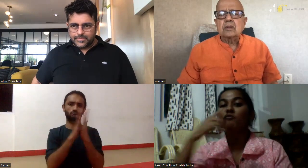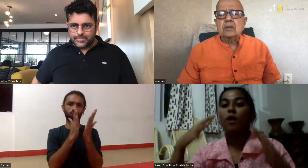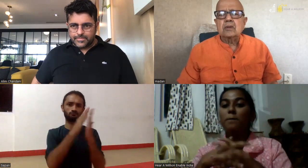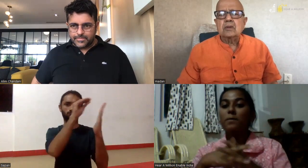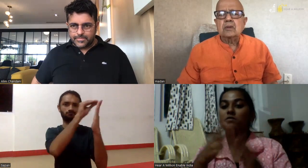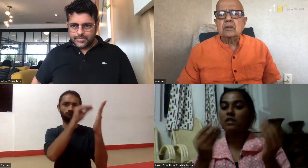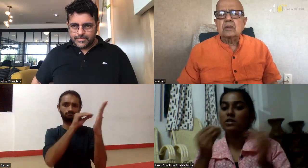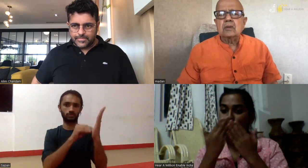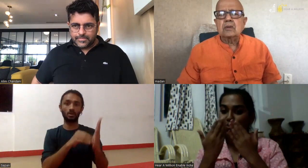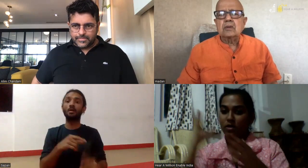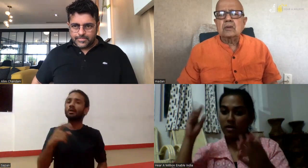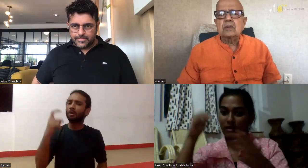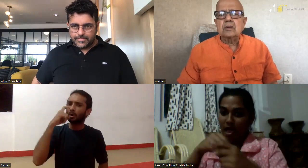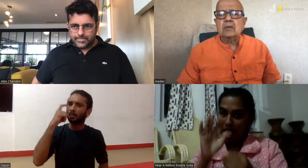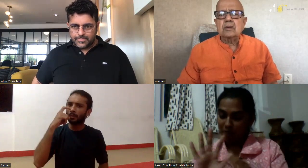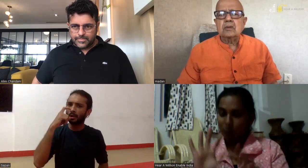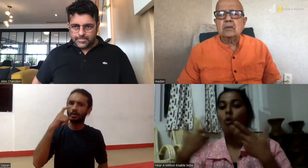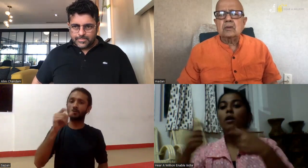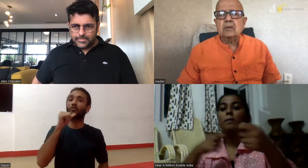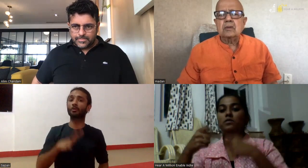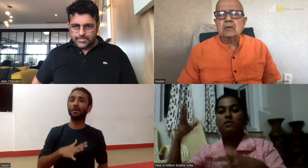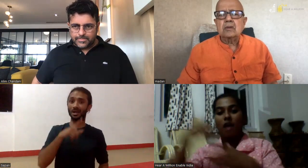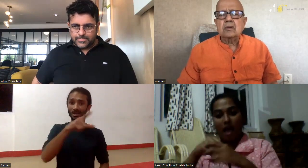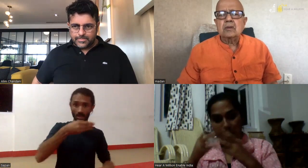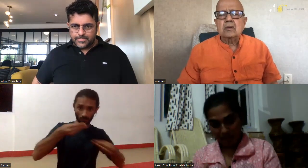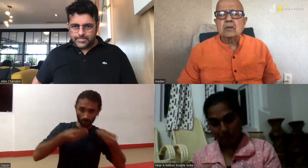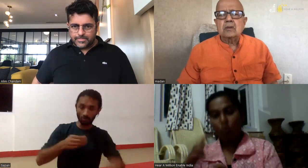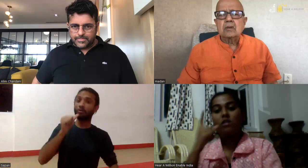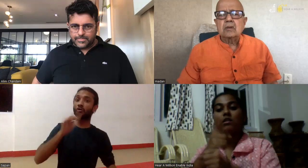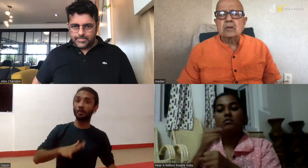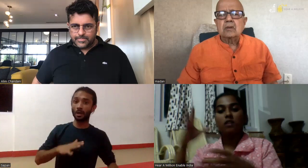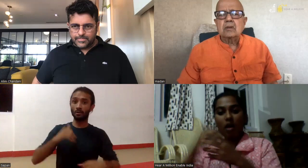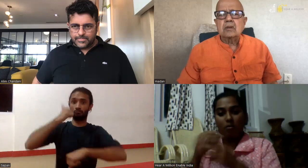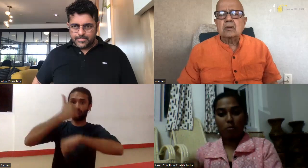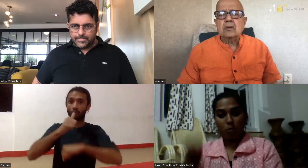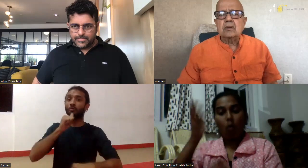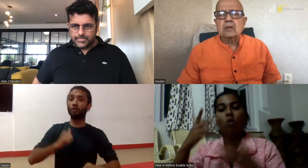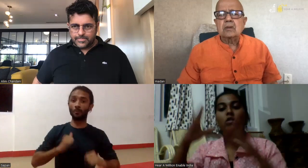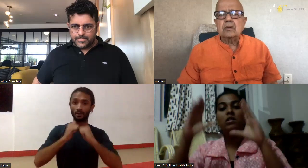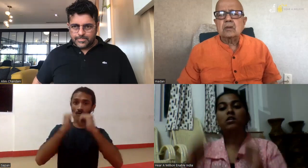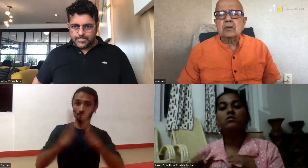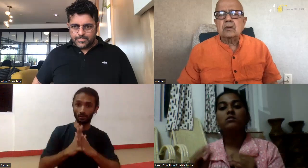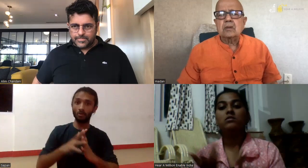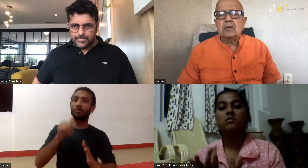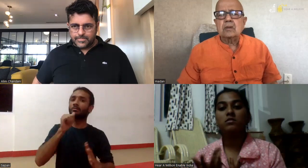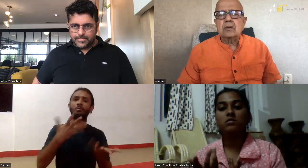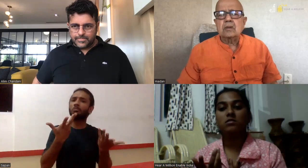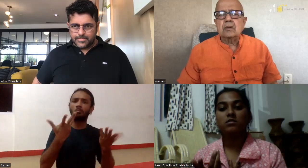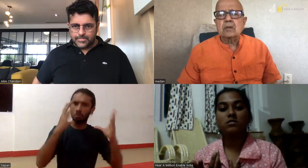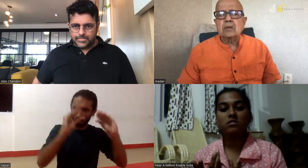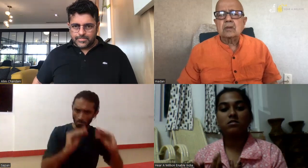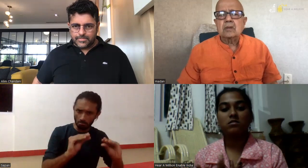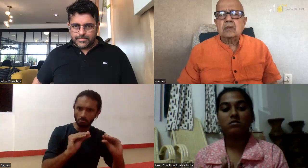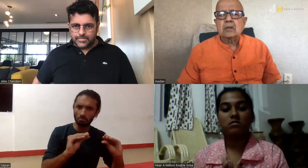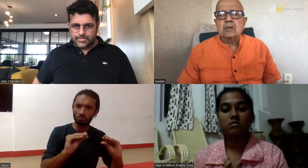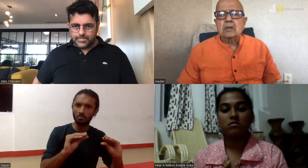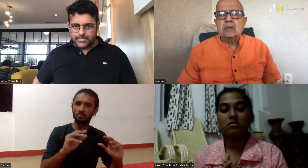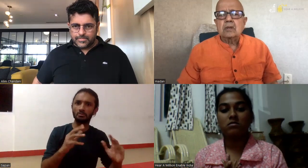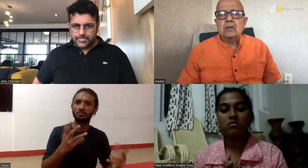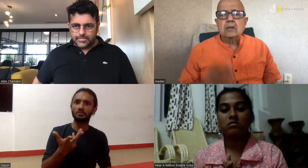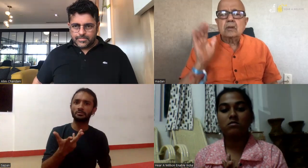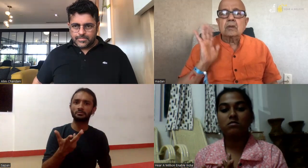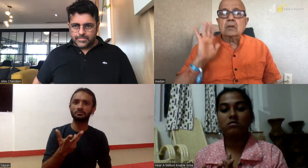Dr. Allen, here. That's a good ask question that you asked. But the important thing is that you have a plan. That what goal do you want to